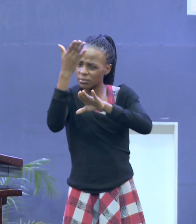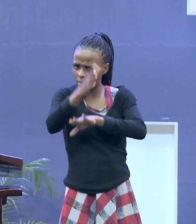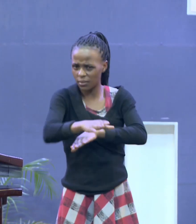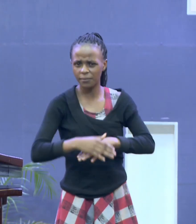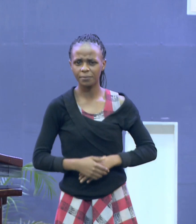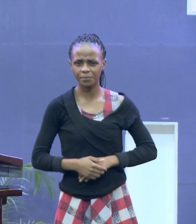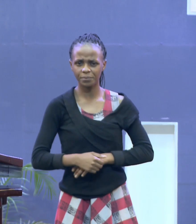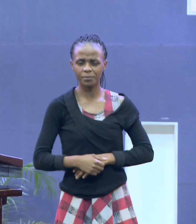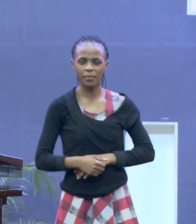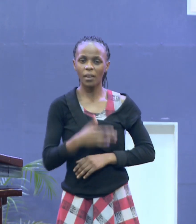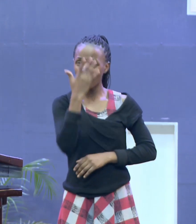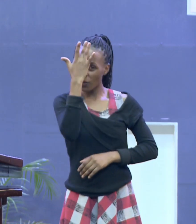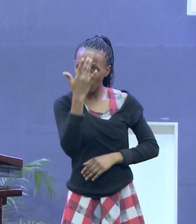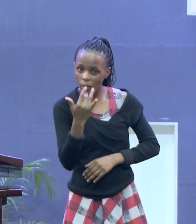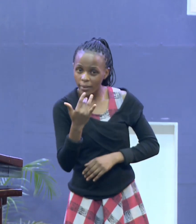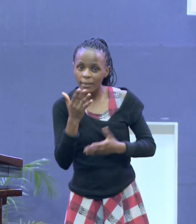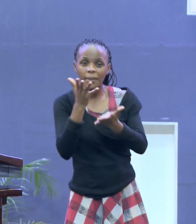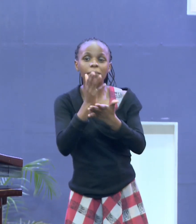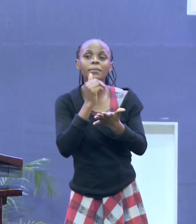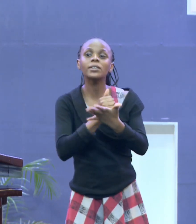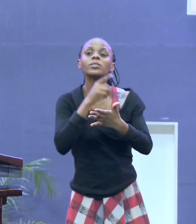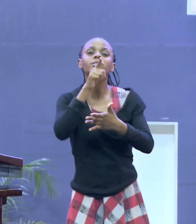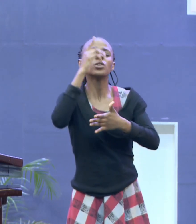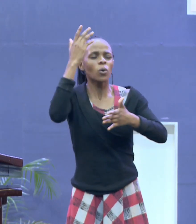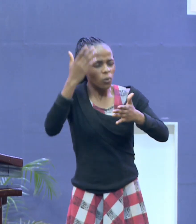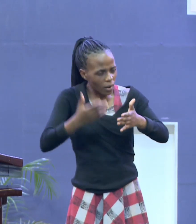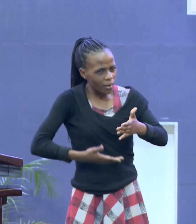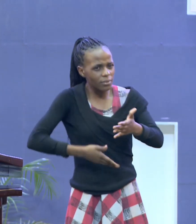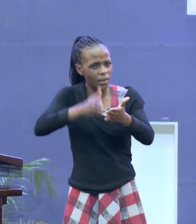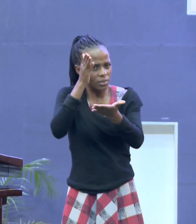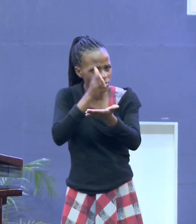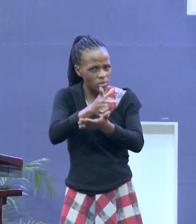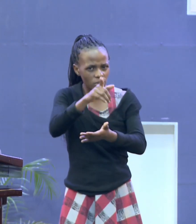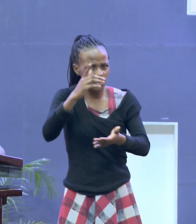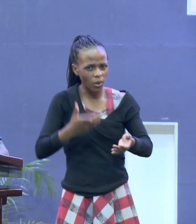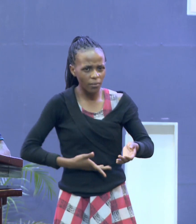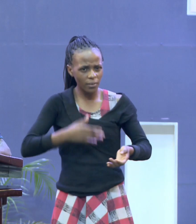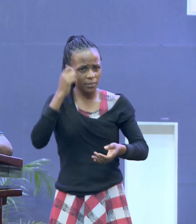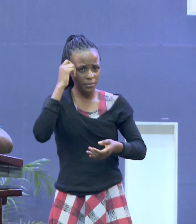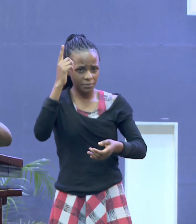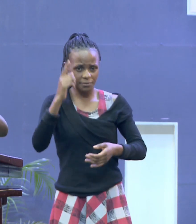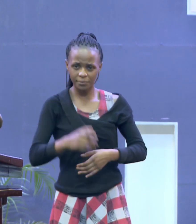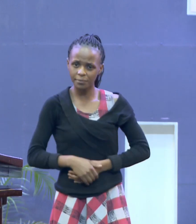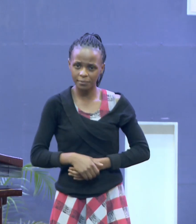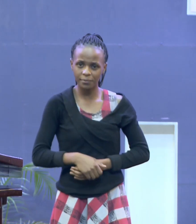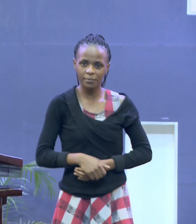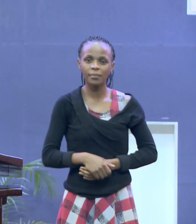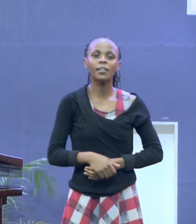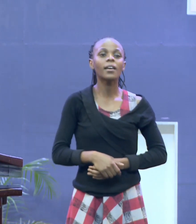the shadow of death. Olwachi kubanga olina amazima gotegete. Why? Because the there is a truth you've understood. Nga